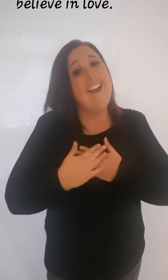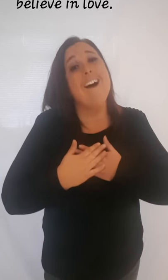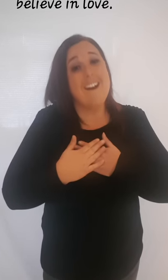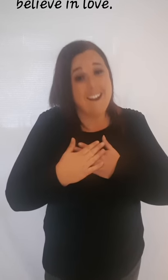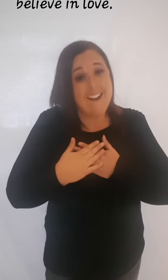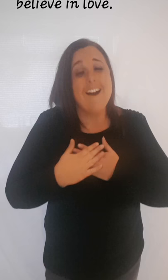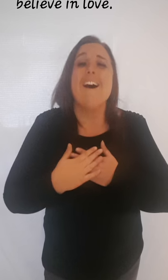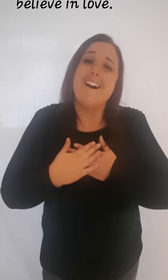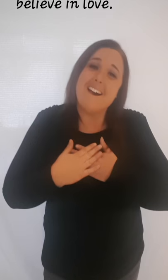part.